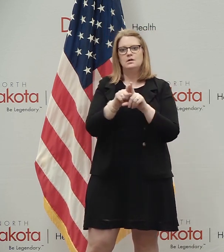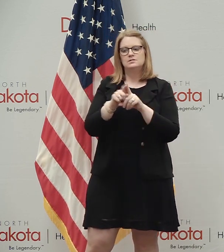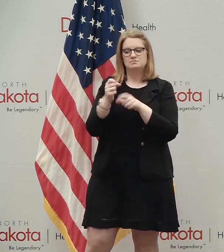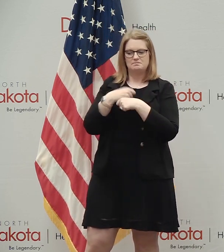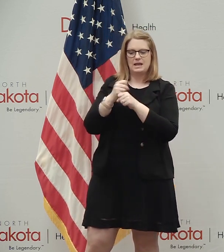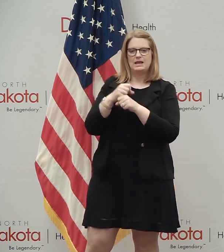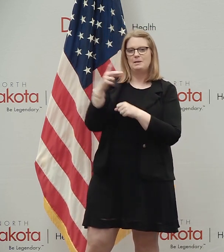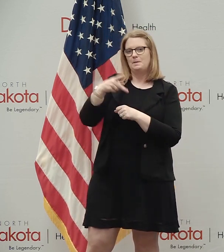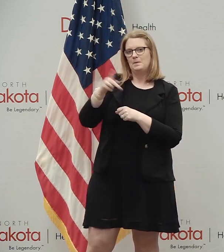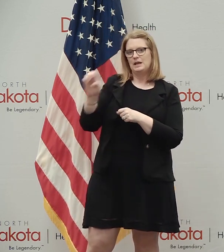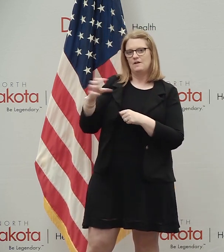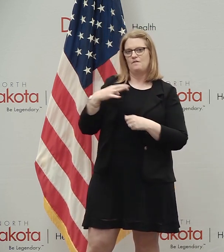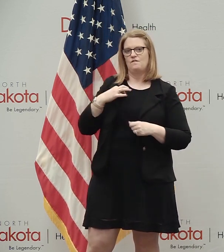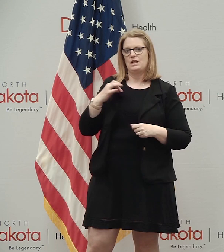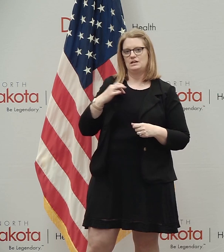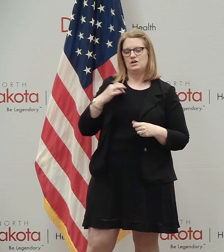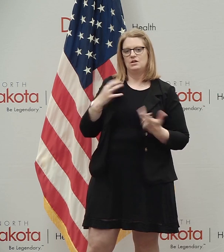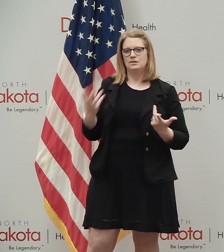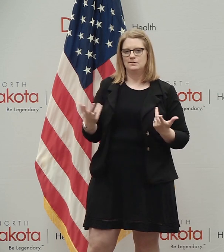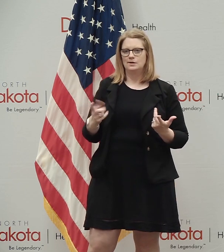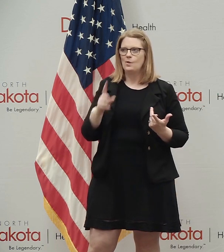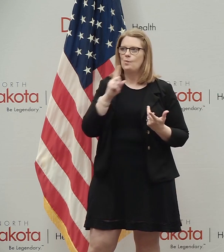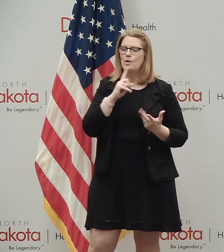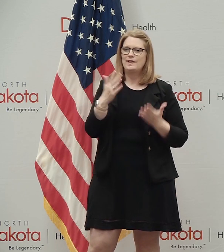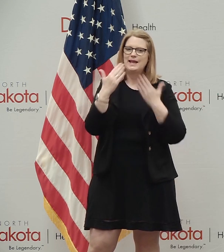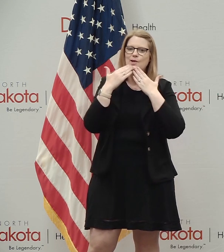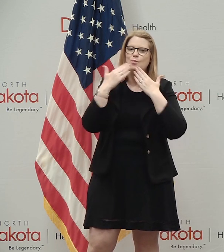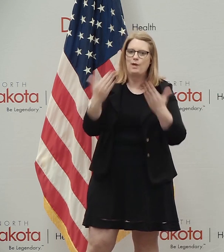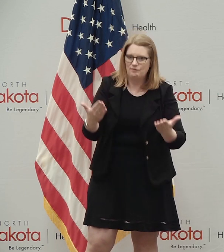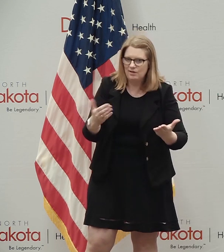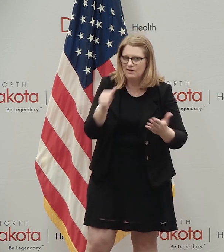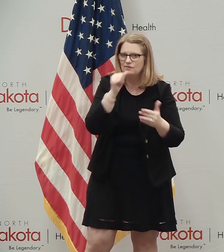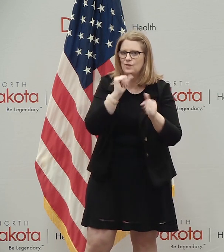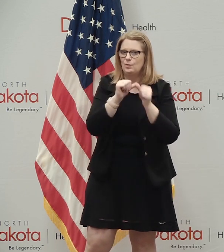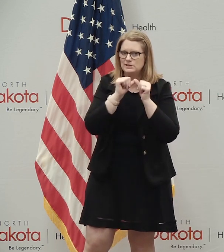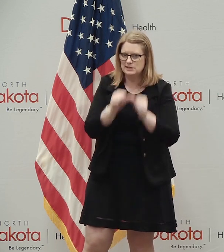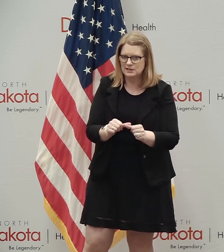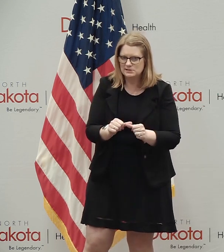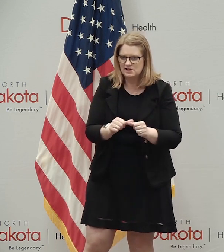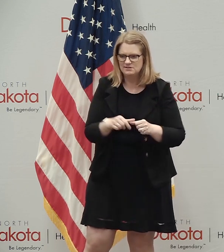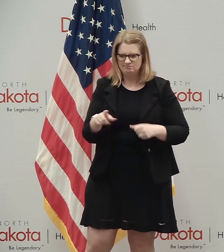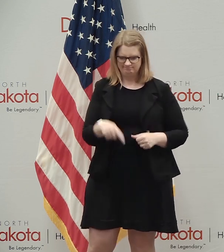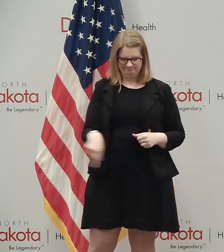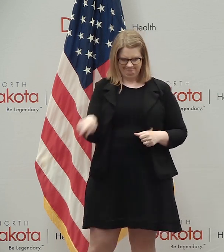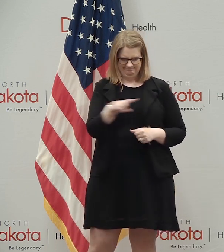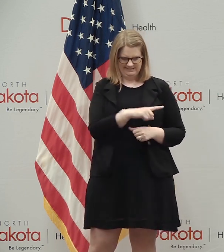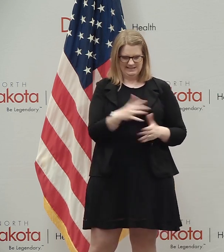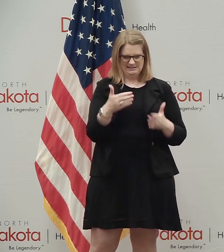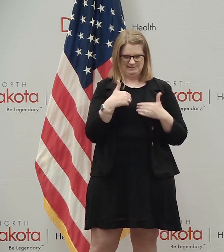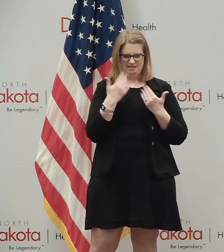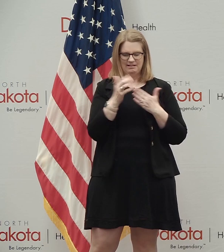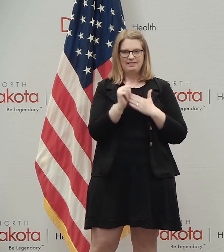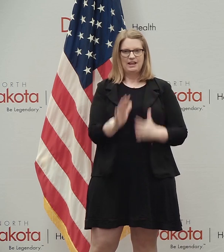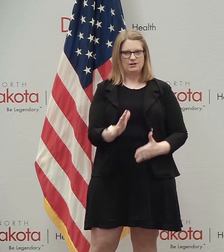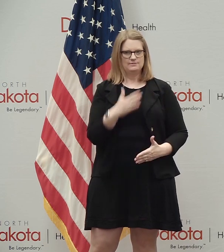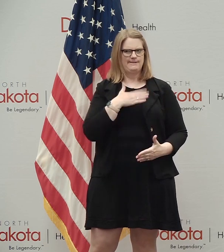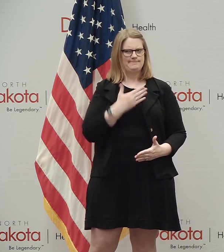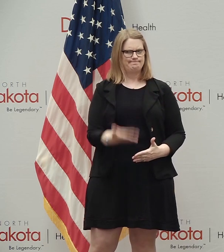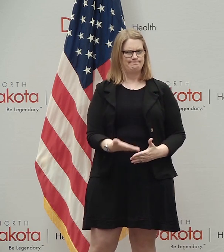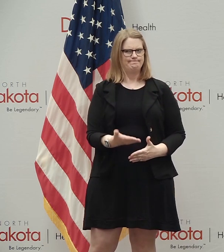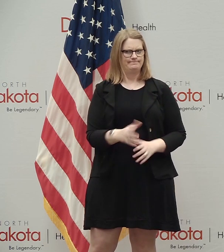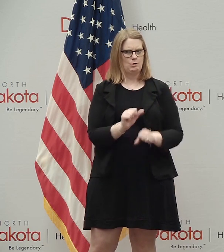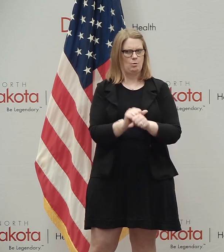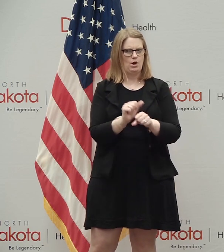or volunteering, we're grateful for the resiliency and commitment of these young leaders. And again, reminded again